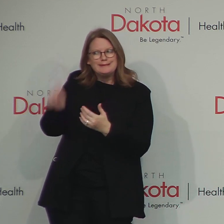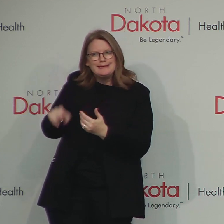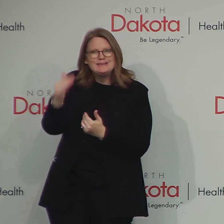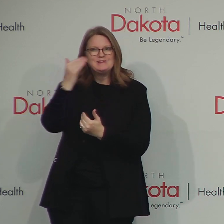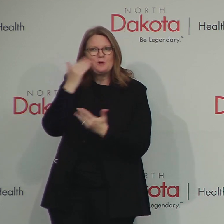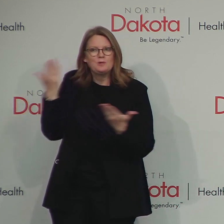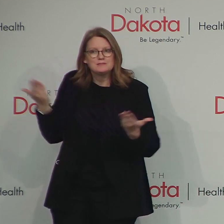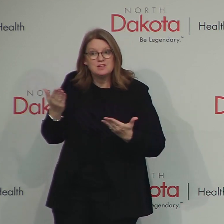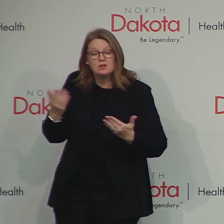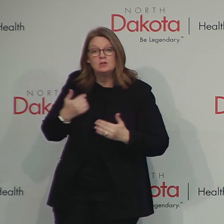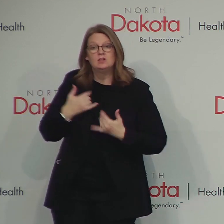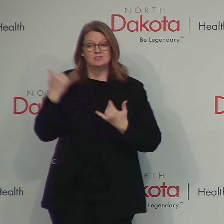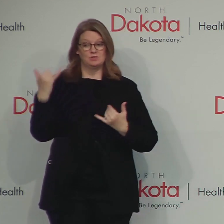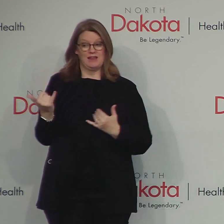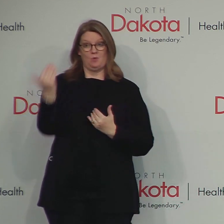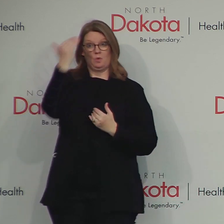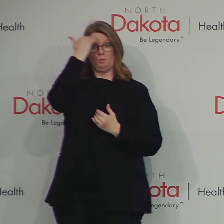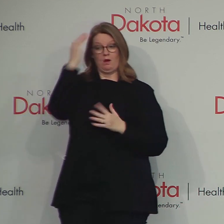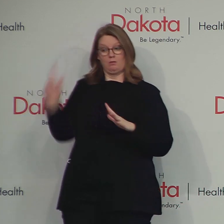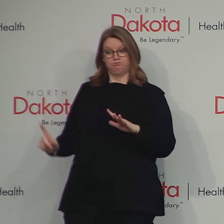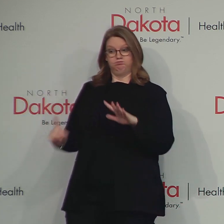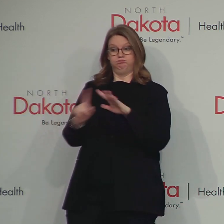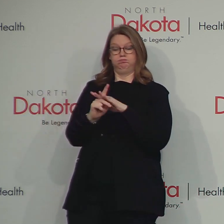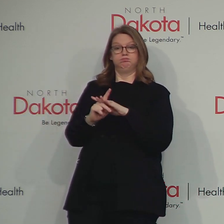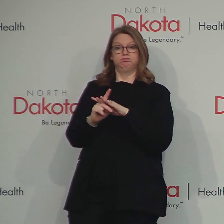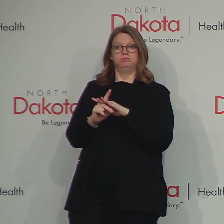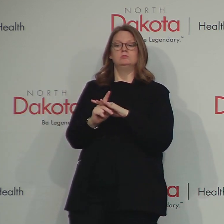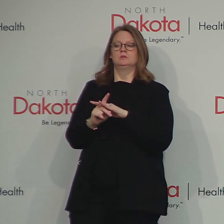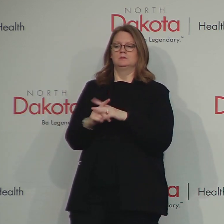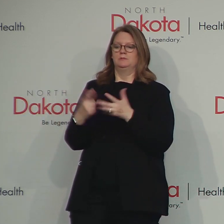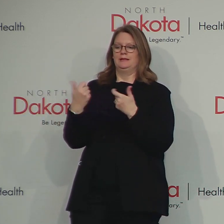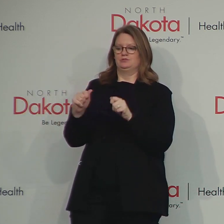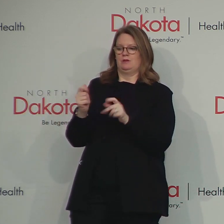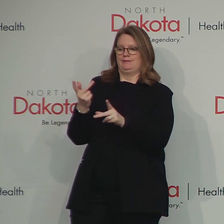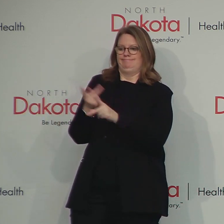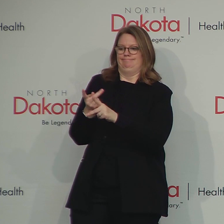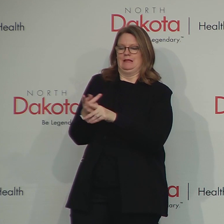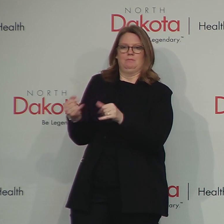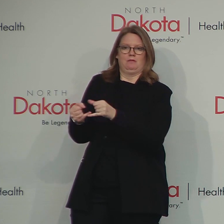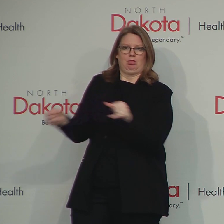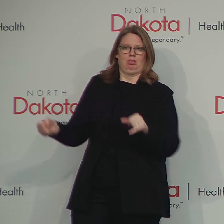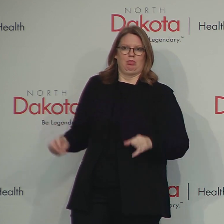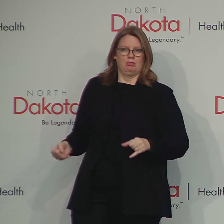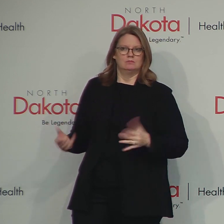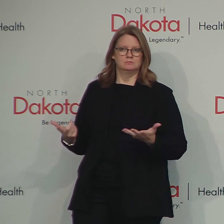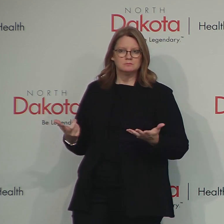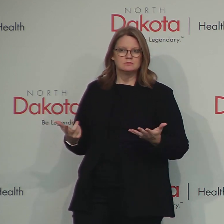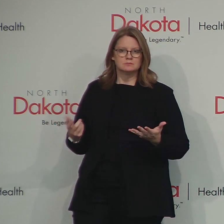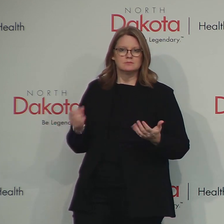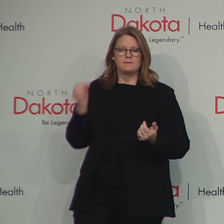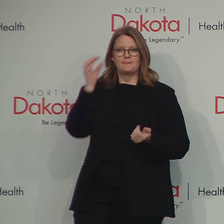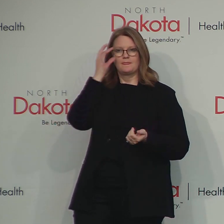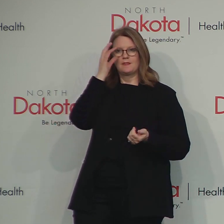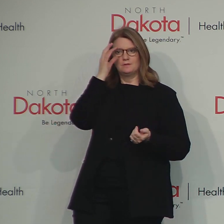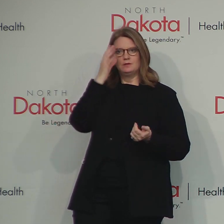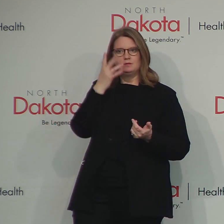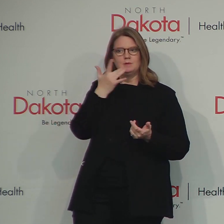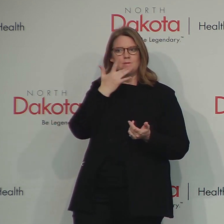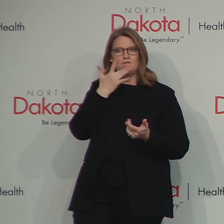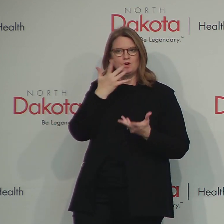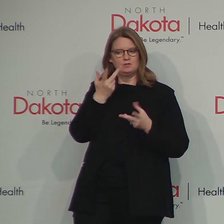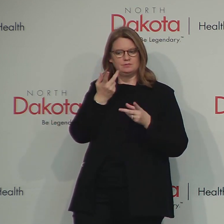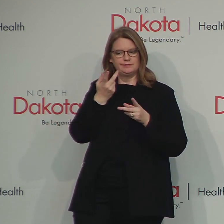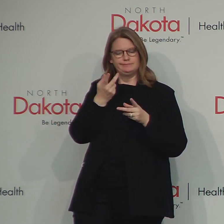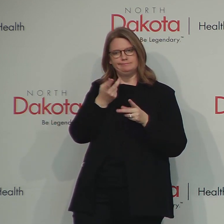does pop up that we can take the steps perhaps locally to contain it. And we love to contain things locally or in an institution as